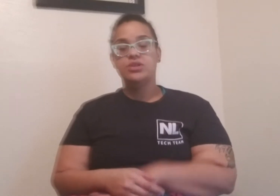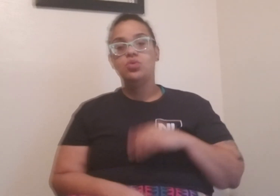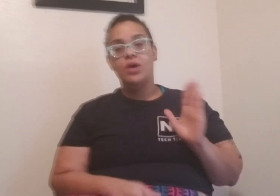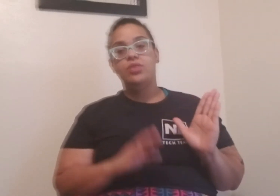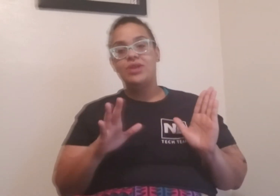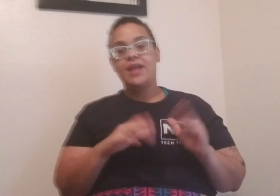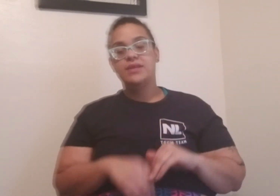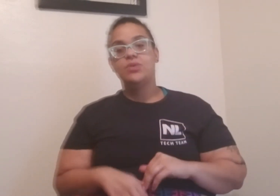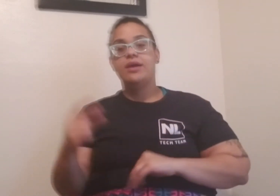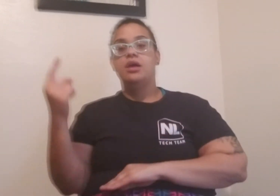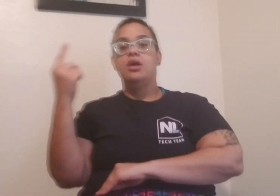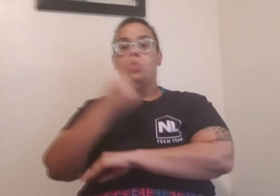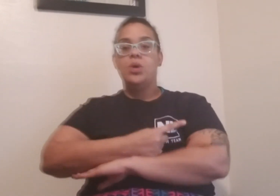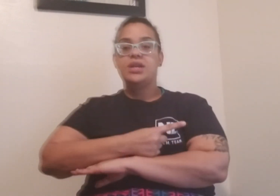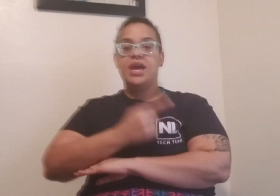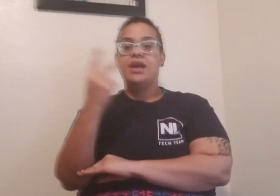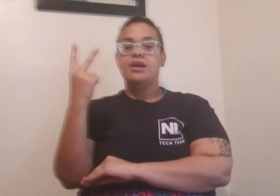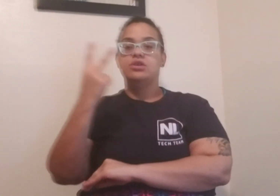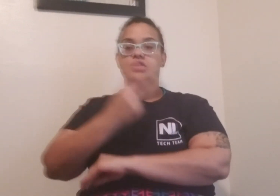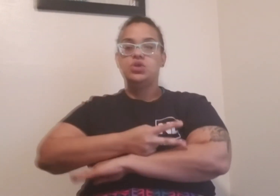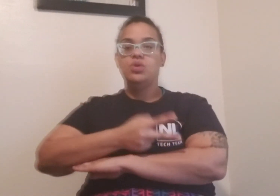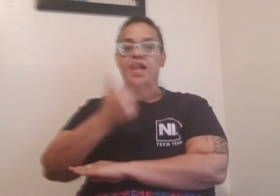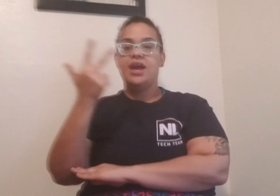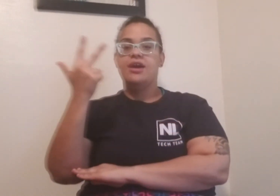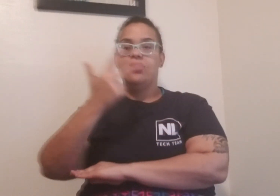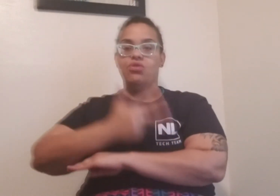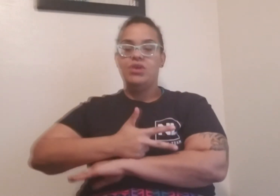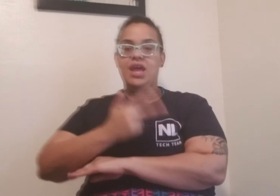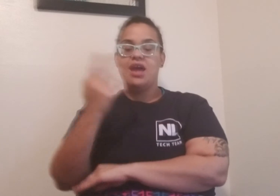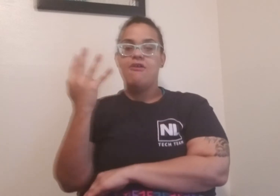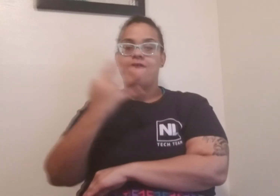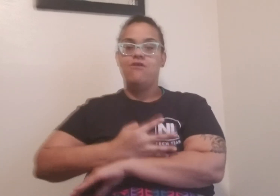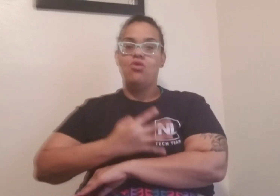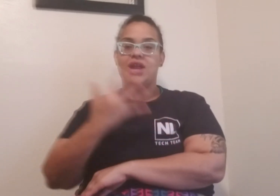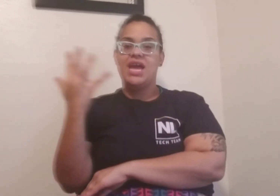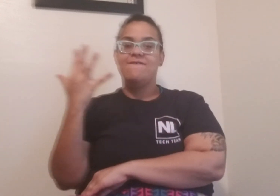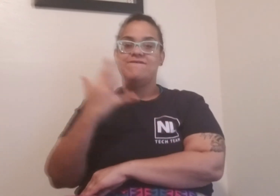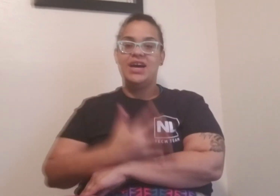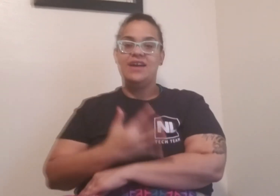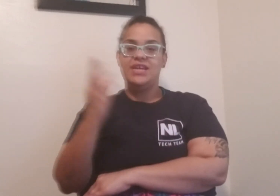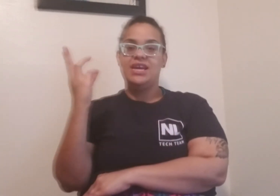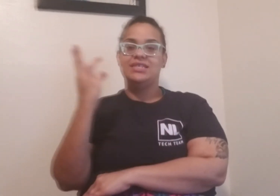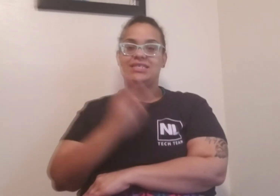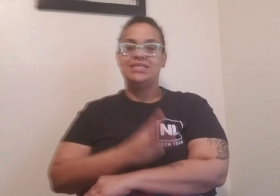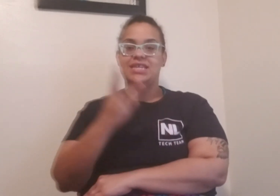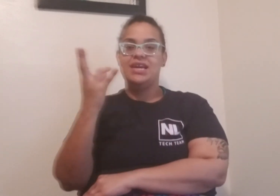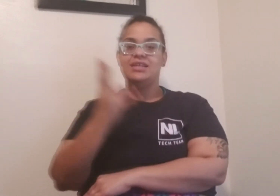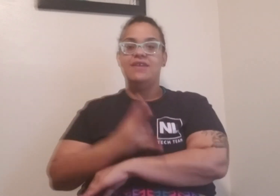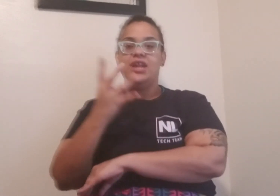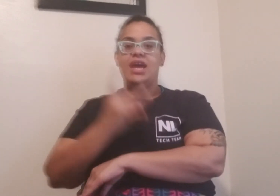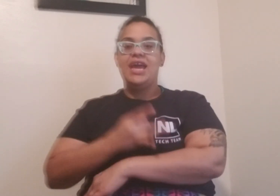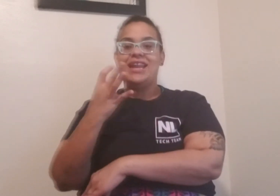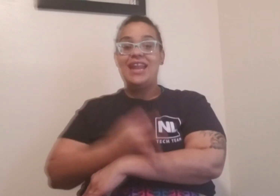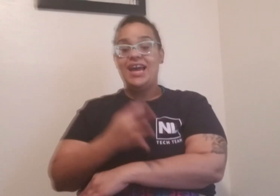1 through 9 this way. 1 day, 2 day, 3 day, 4 day, 5 days, 6 day, 8, 9,